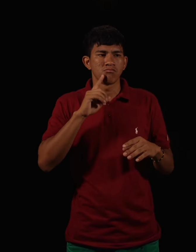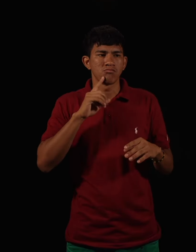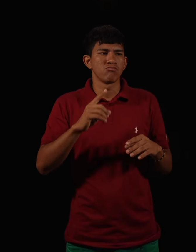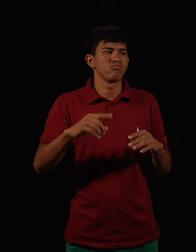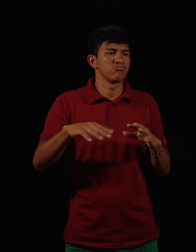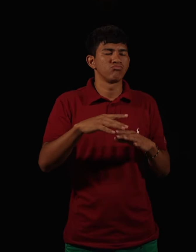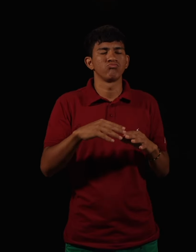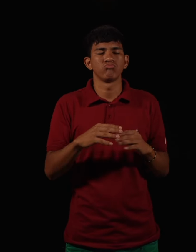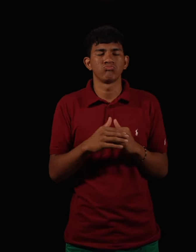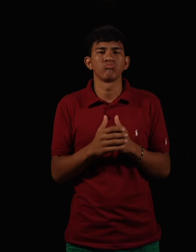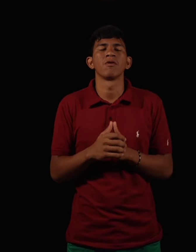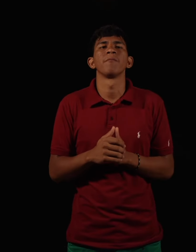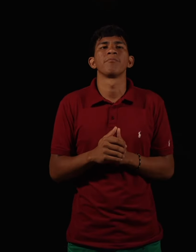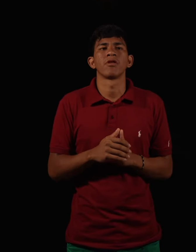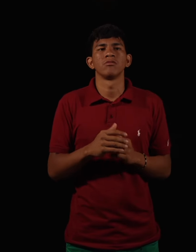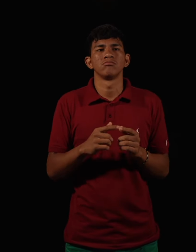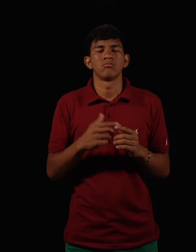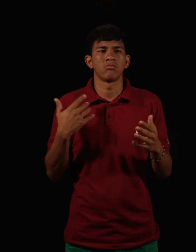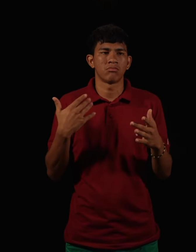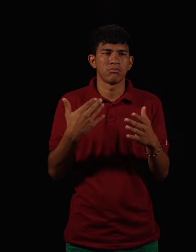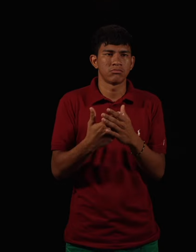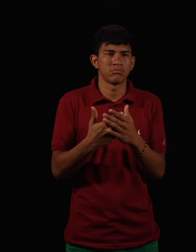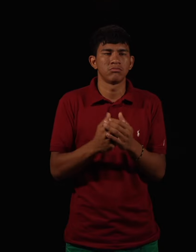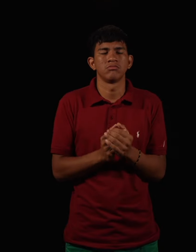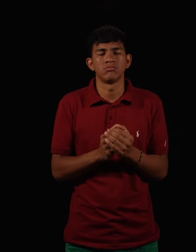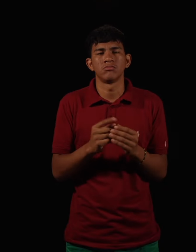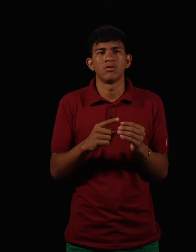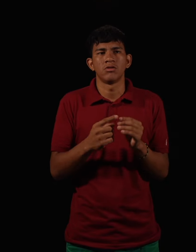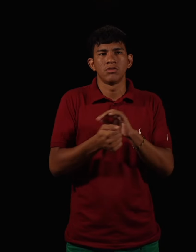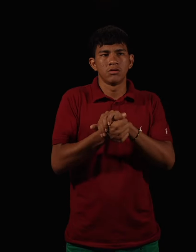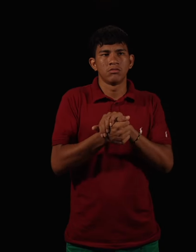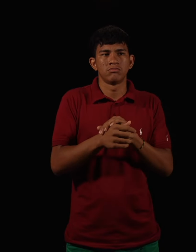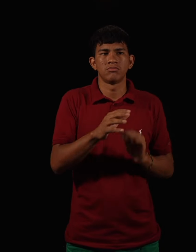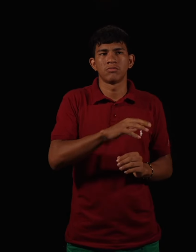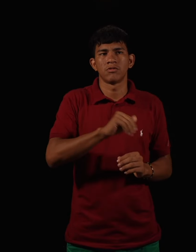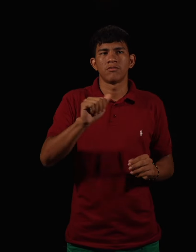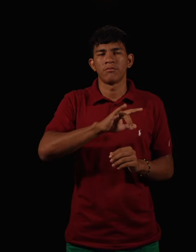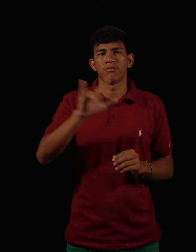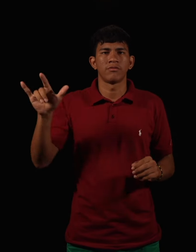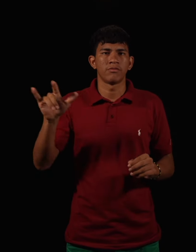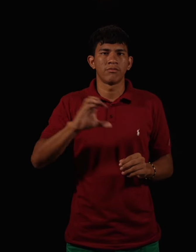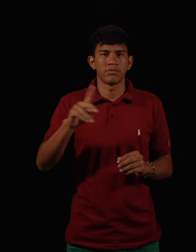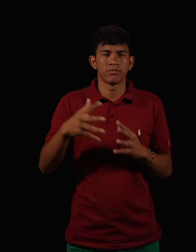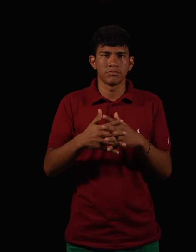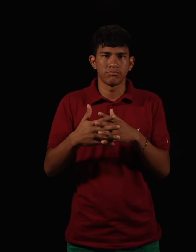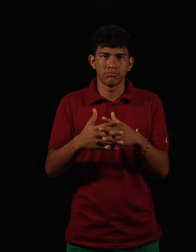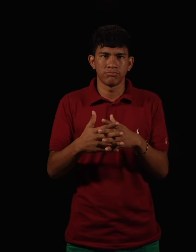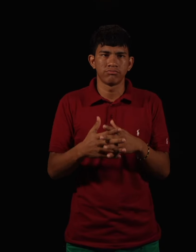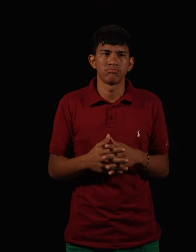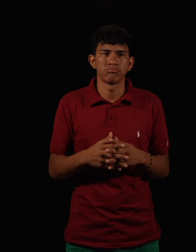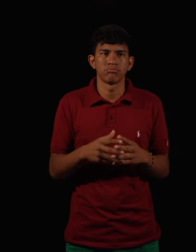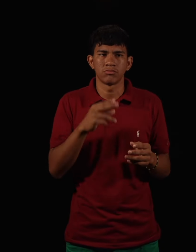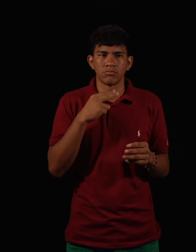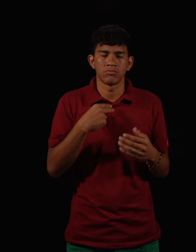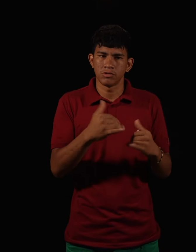with the church, along with setting up the church and cleaning the church with me. After that year's time, Nathaniel and his family went back to the United